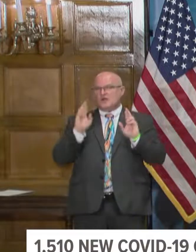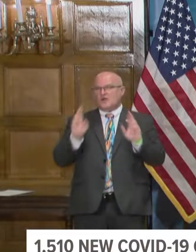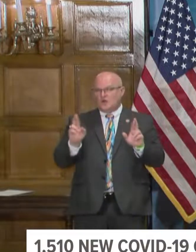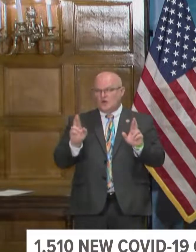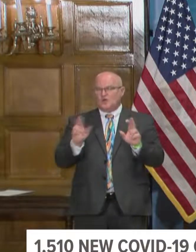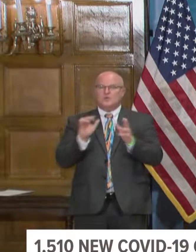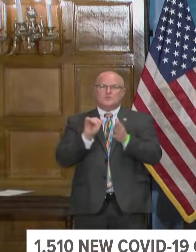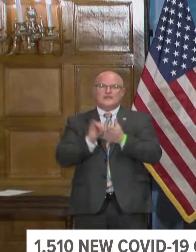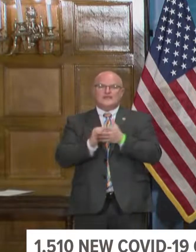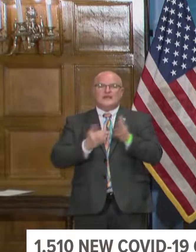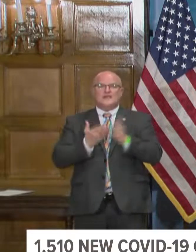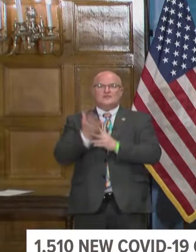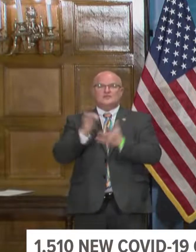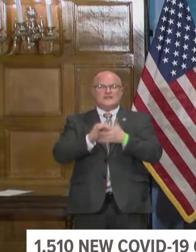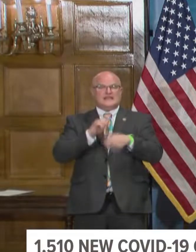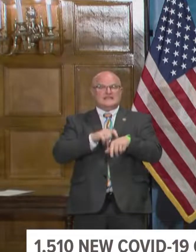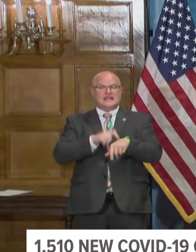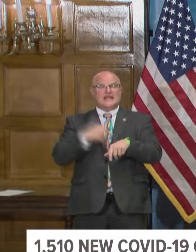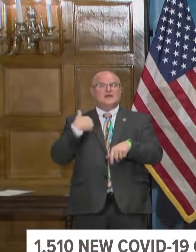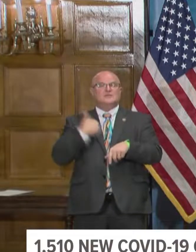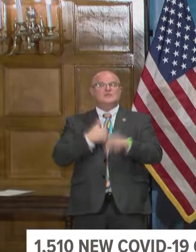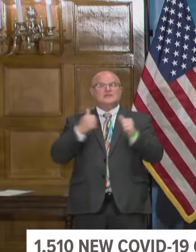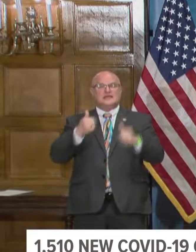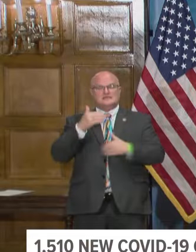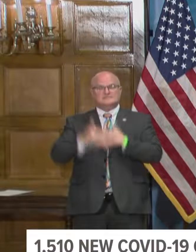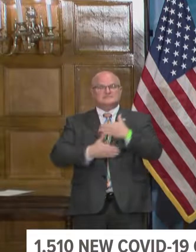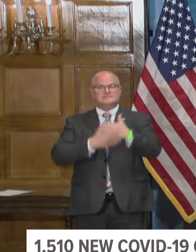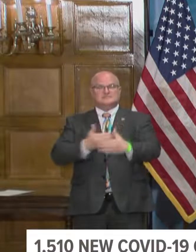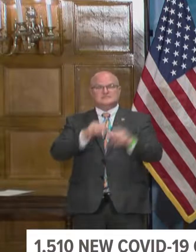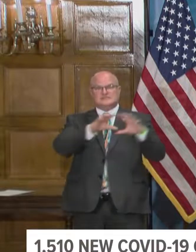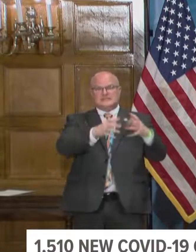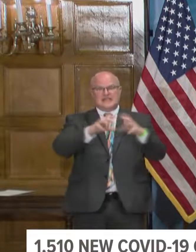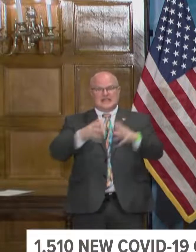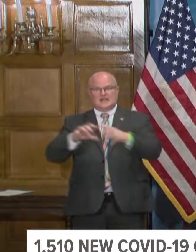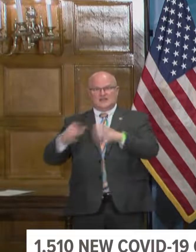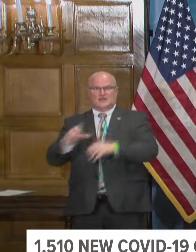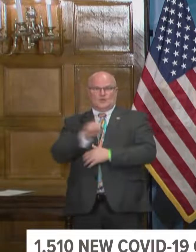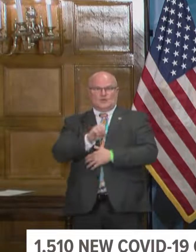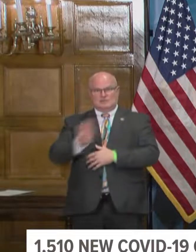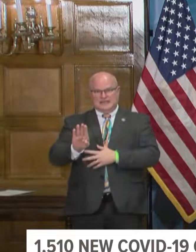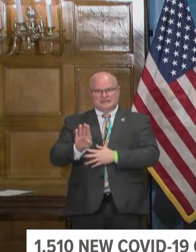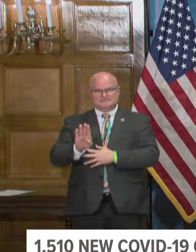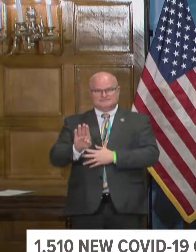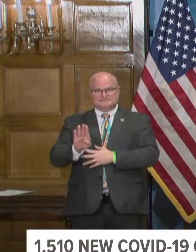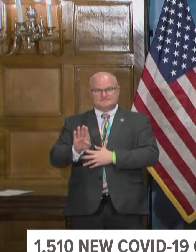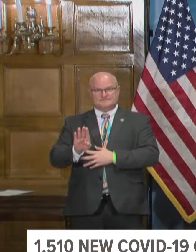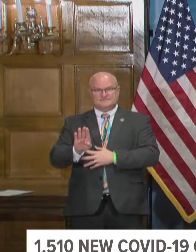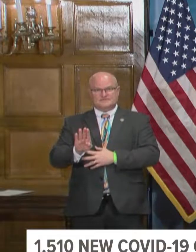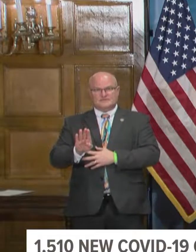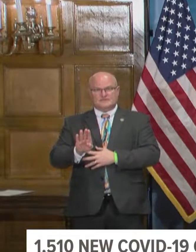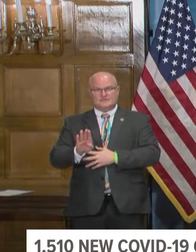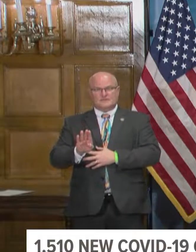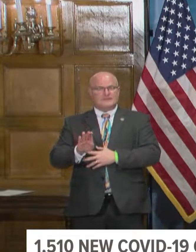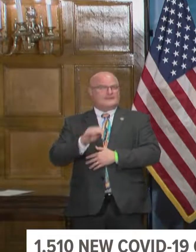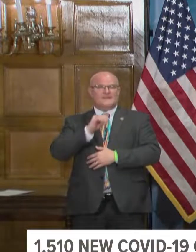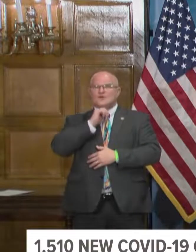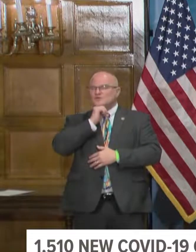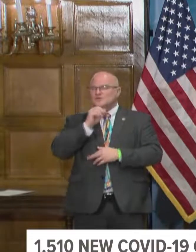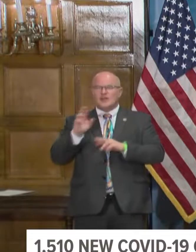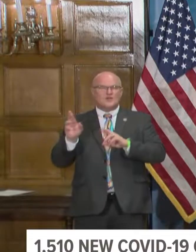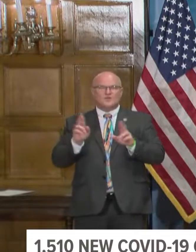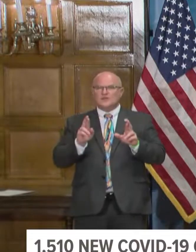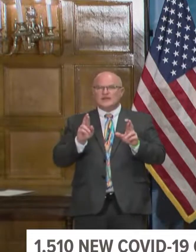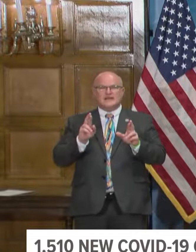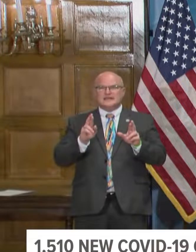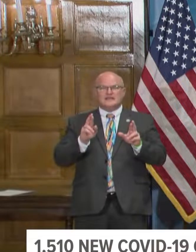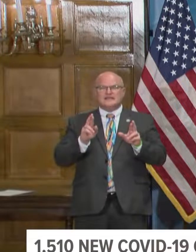that through that time we'll be able to move through the different categories of 1B. We are not ready to move out of